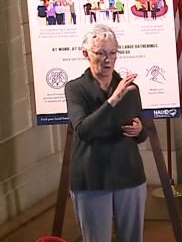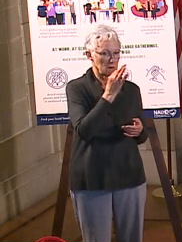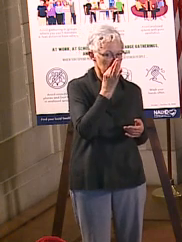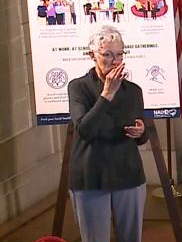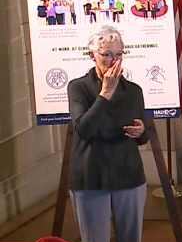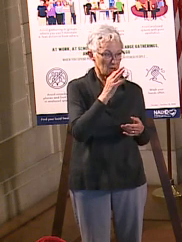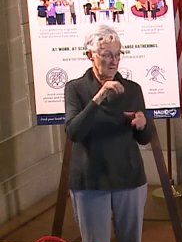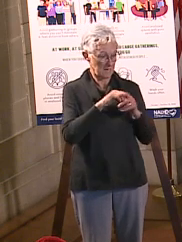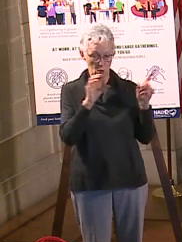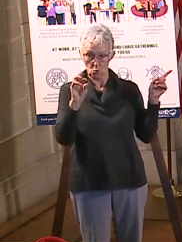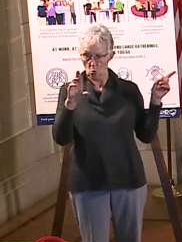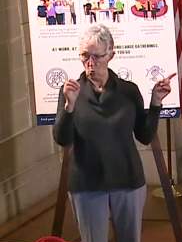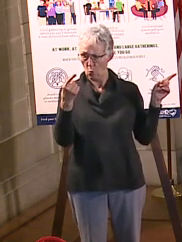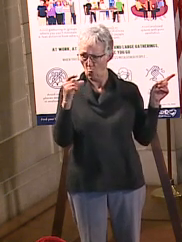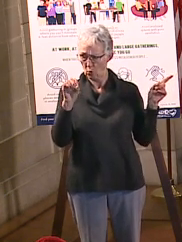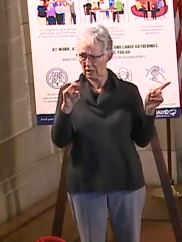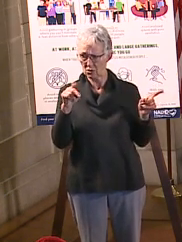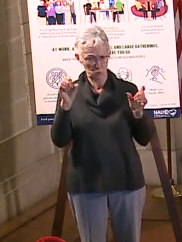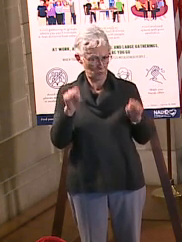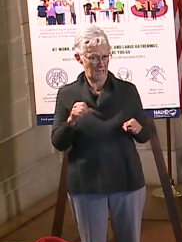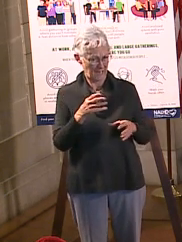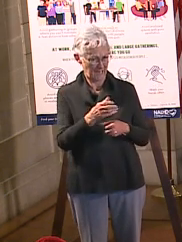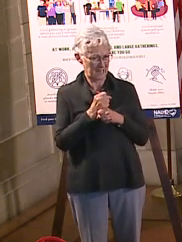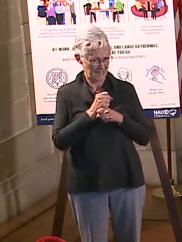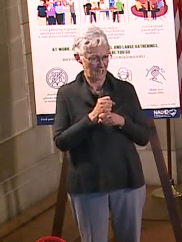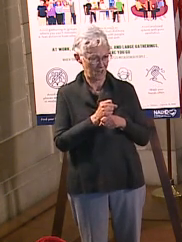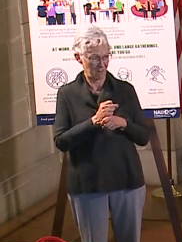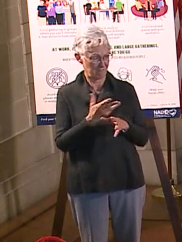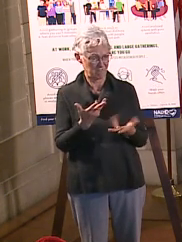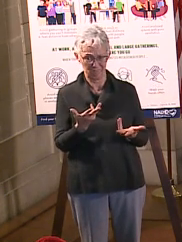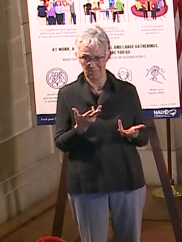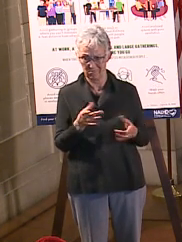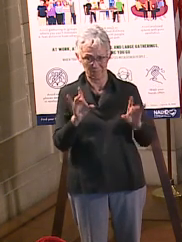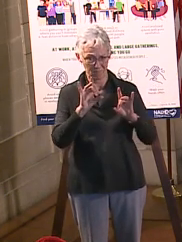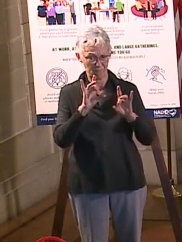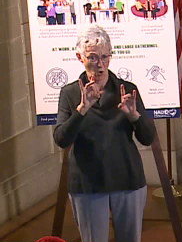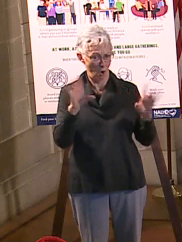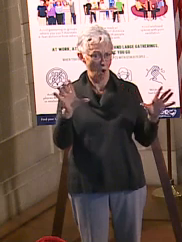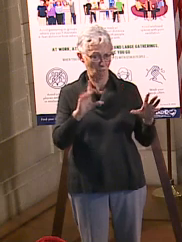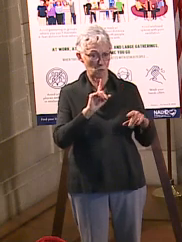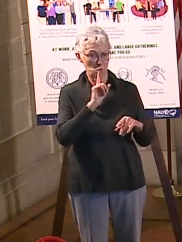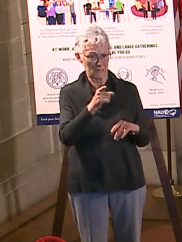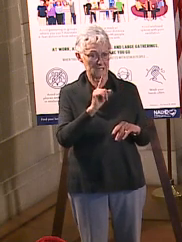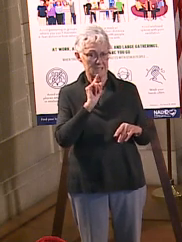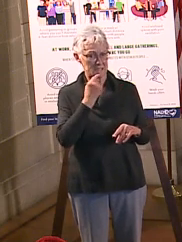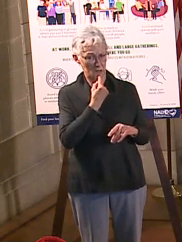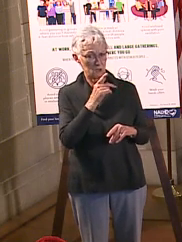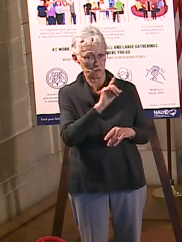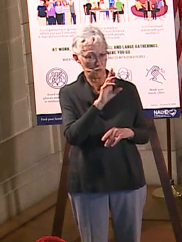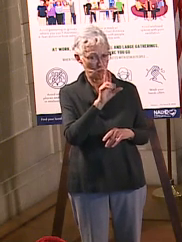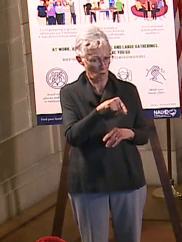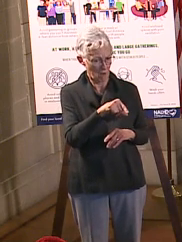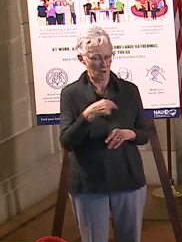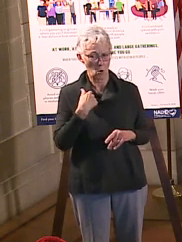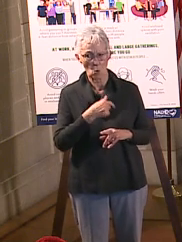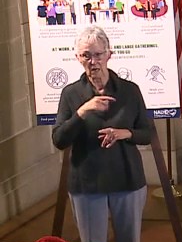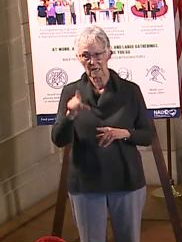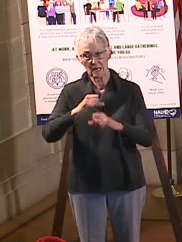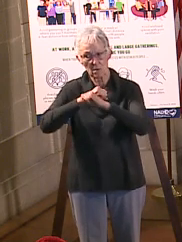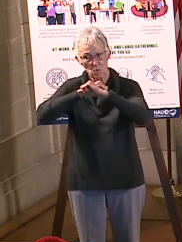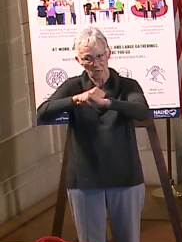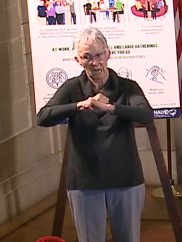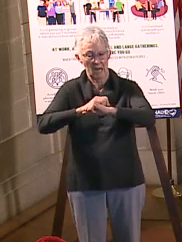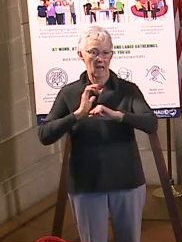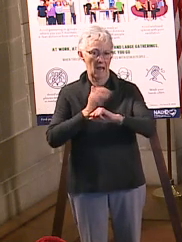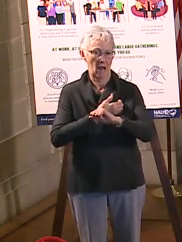hard drugs. It's a step in the progression of continuing to erode away at the regulatory process that protects our people